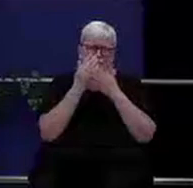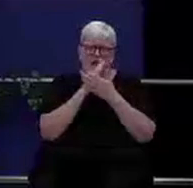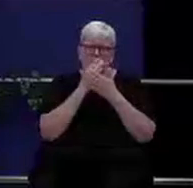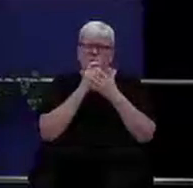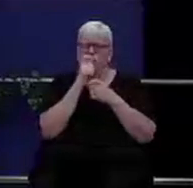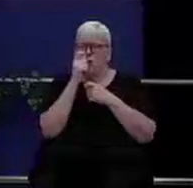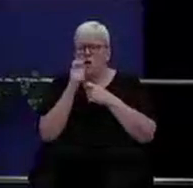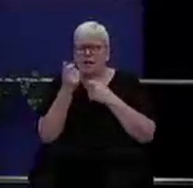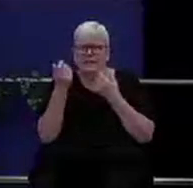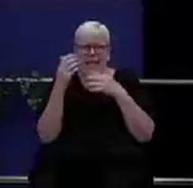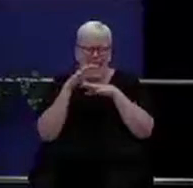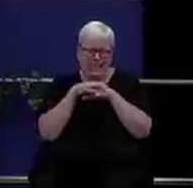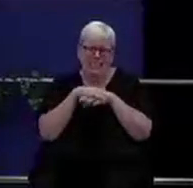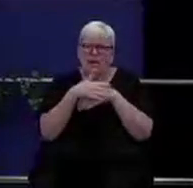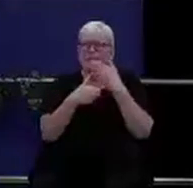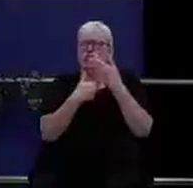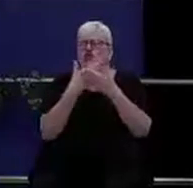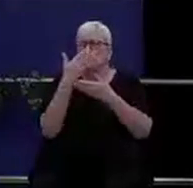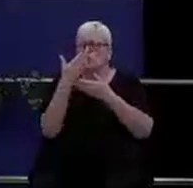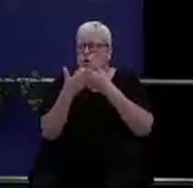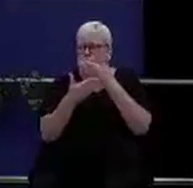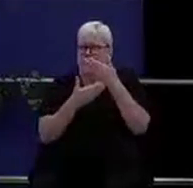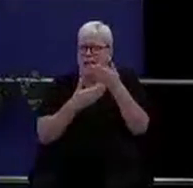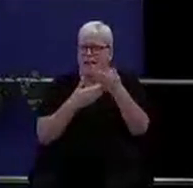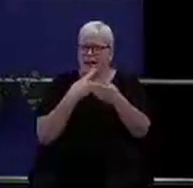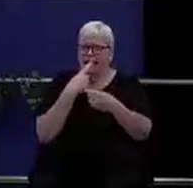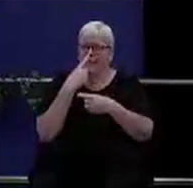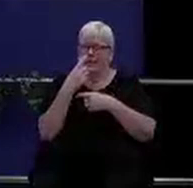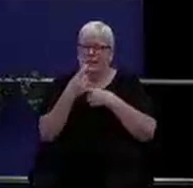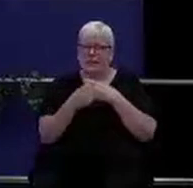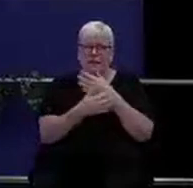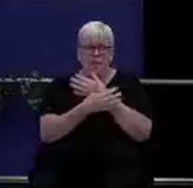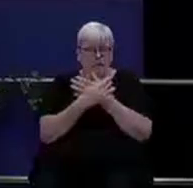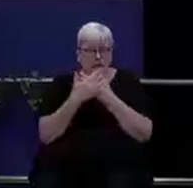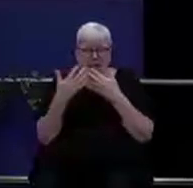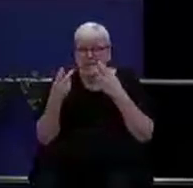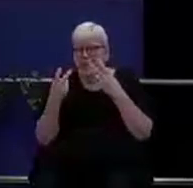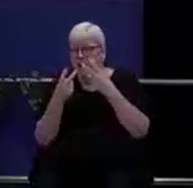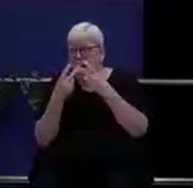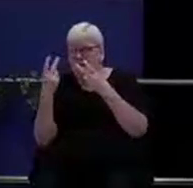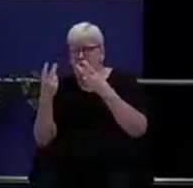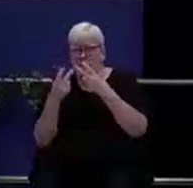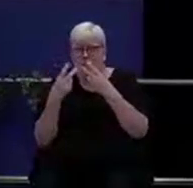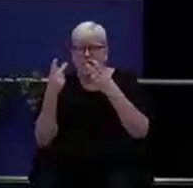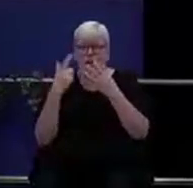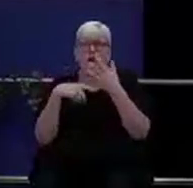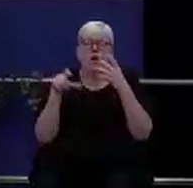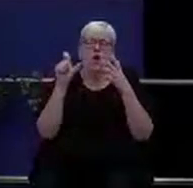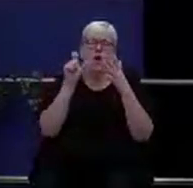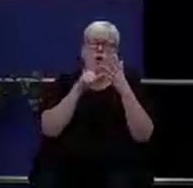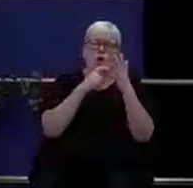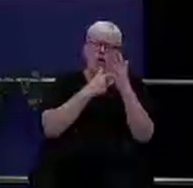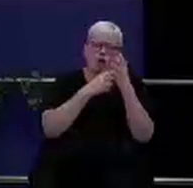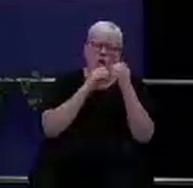so integrated into storytelling. Like, I feel that more than many other species, corvids demand stories. And I'm